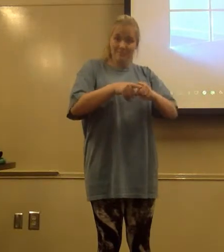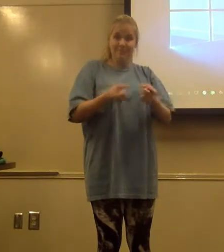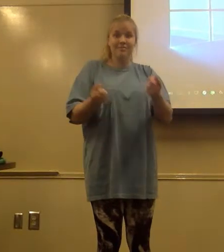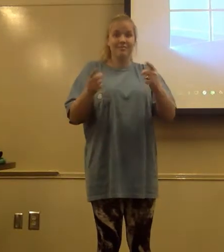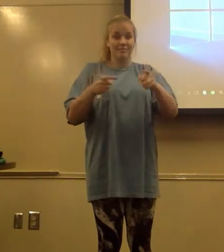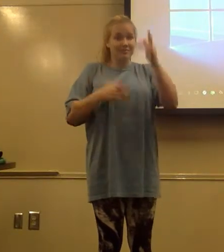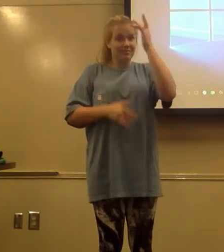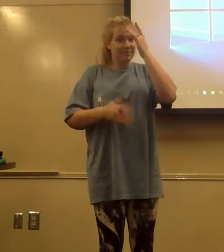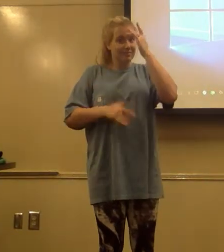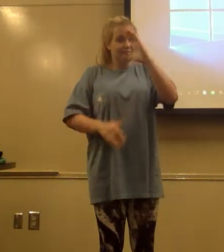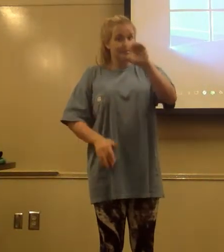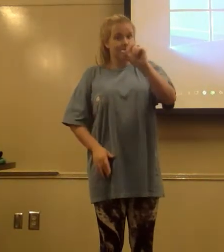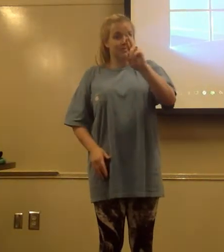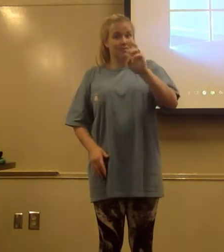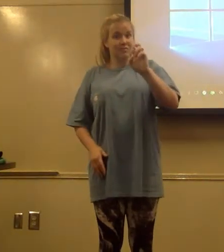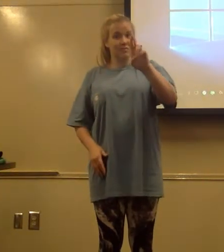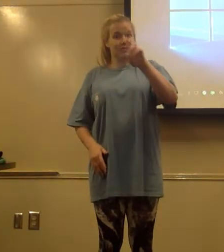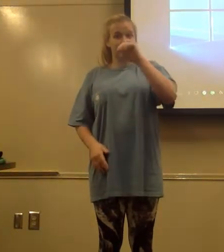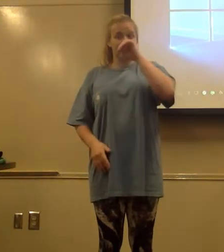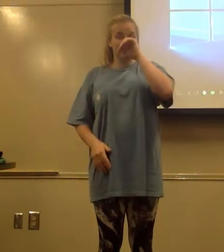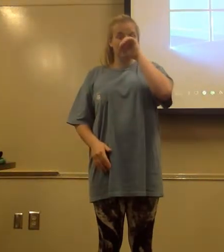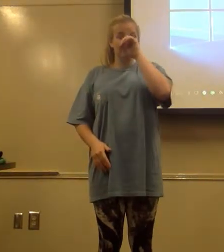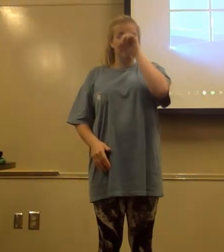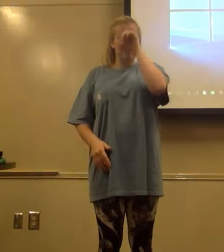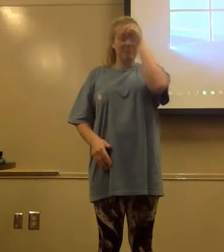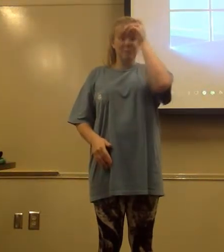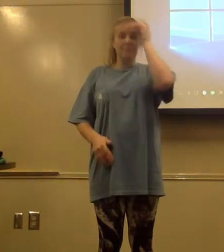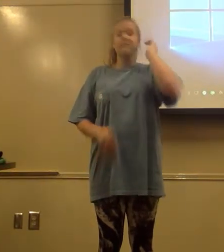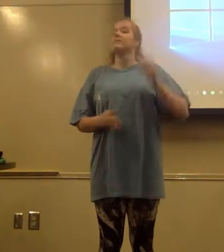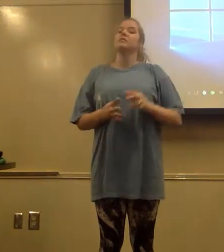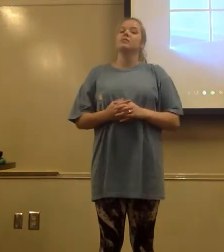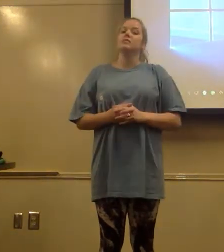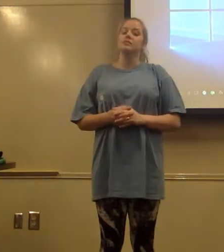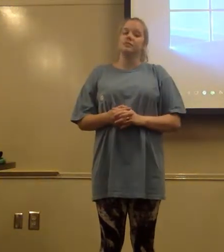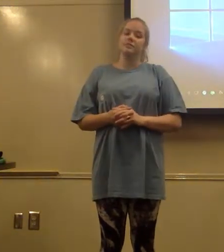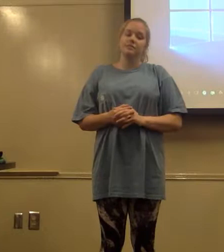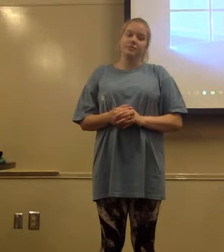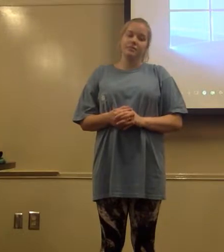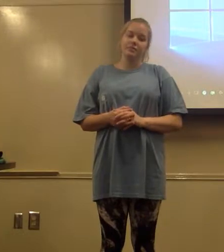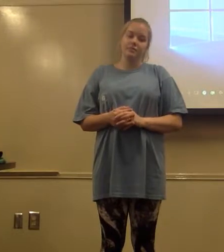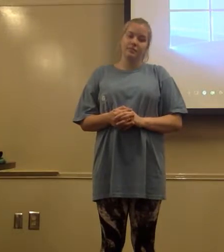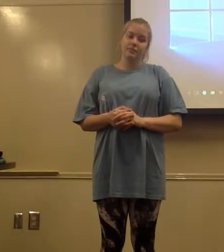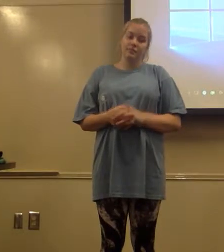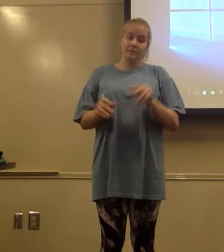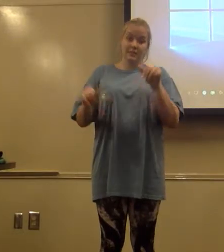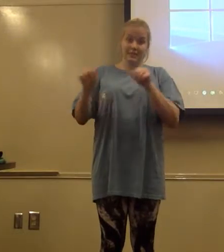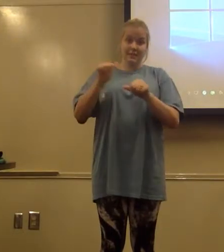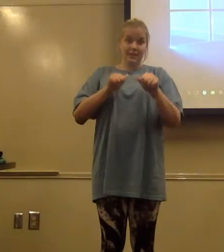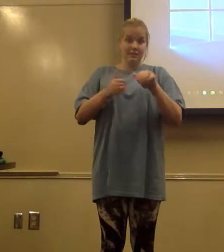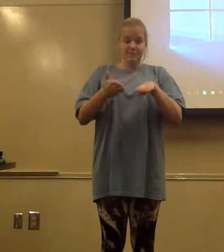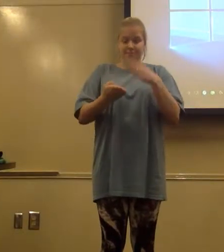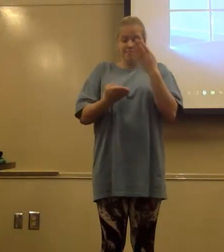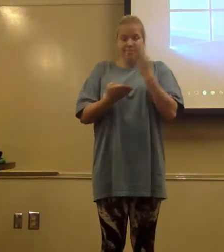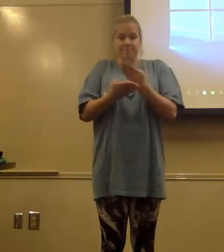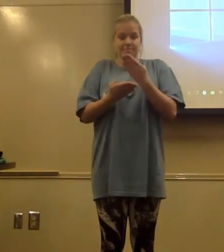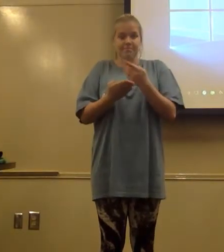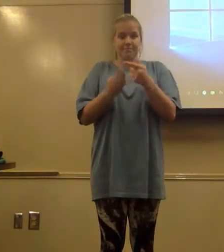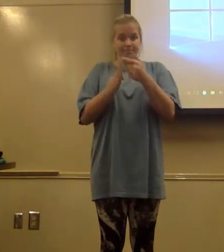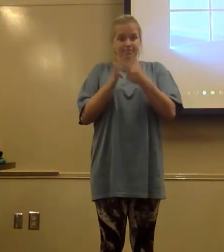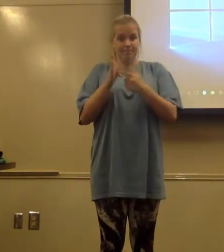of our diet. In the very least, now that the science is solid, how many years, how many people's